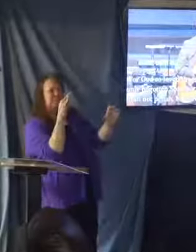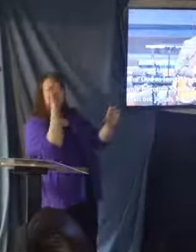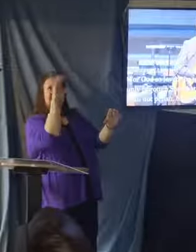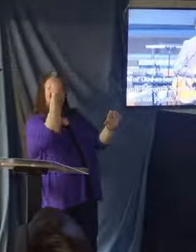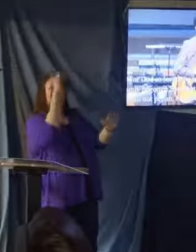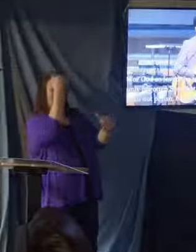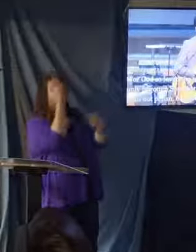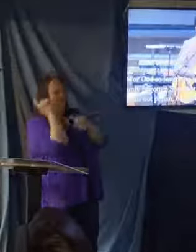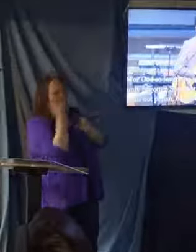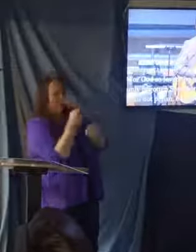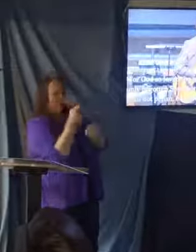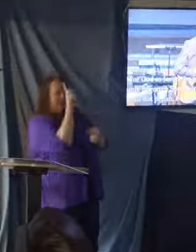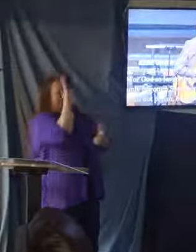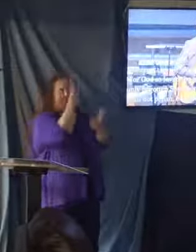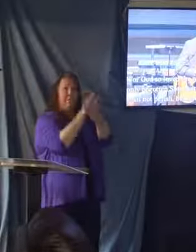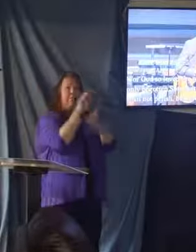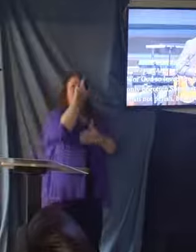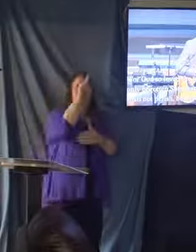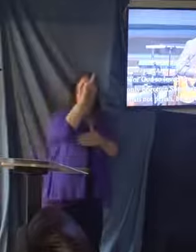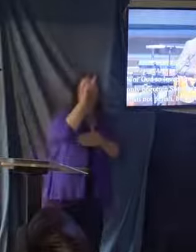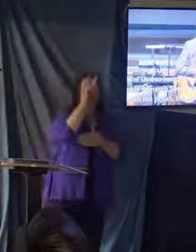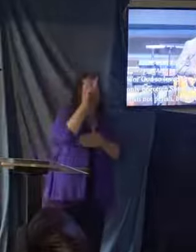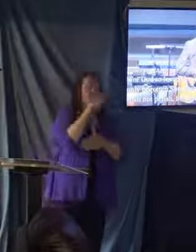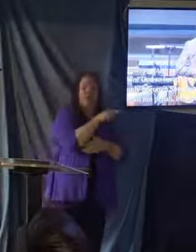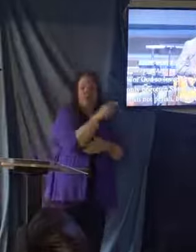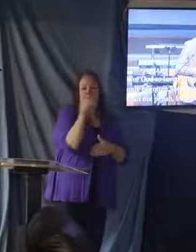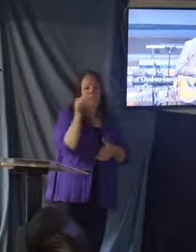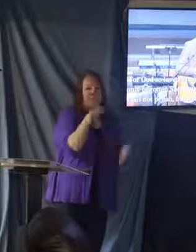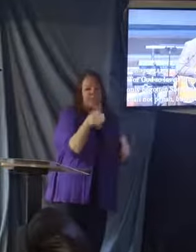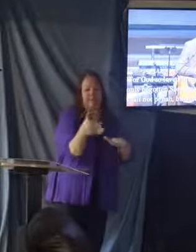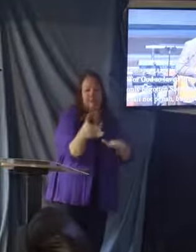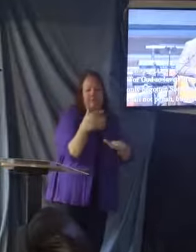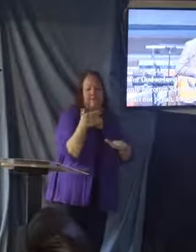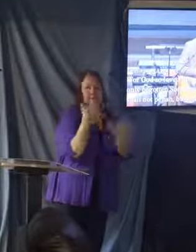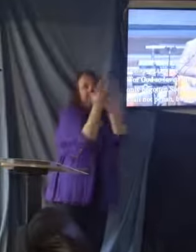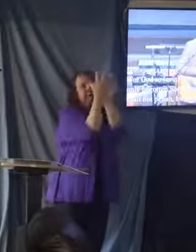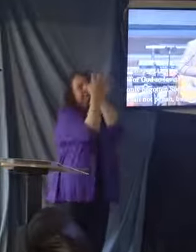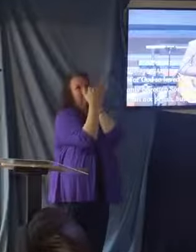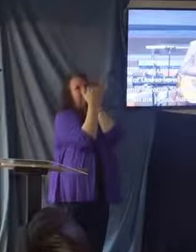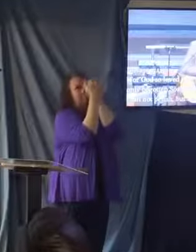Son, that whoever believes in him shall not perish, but have eternal life.